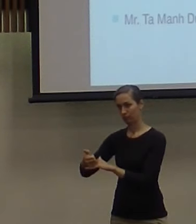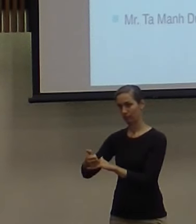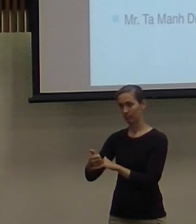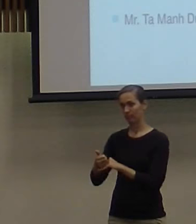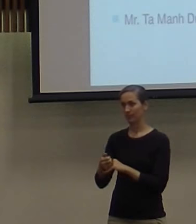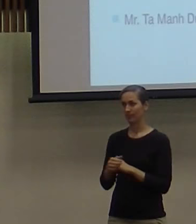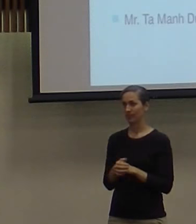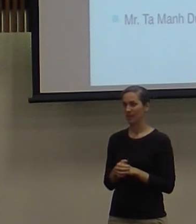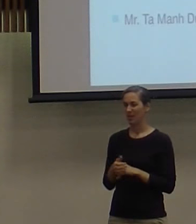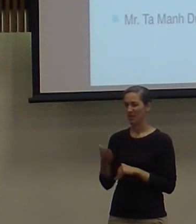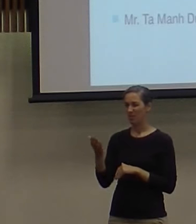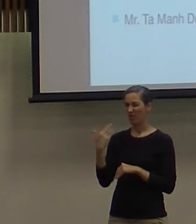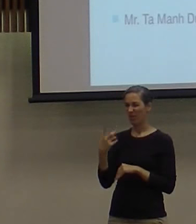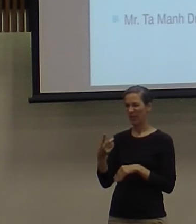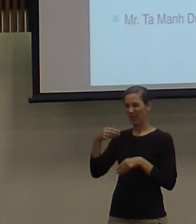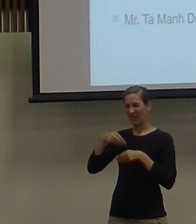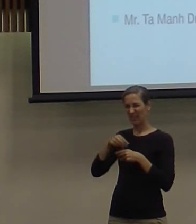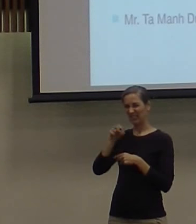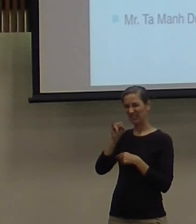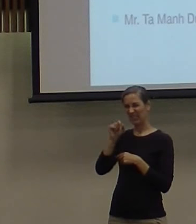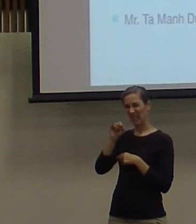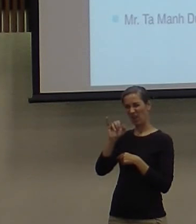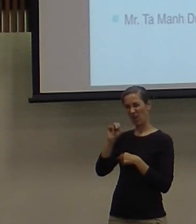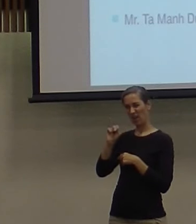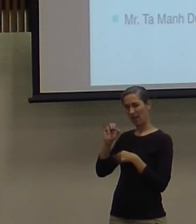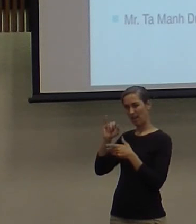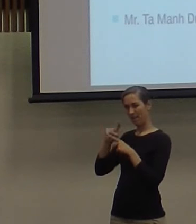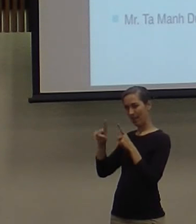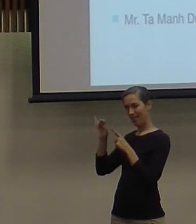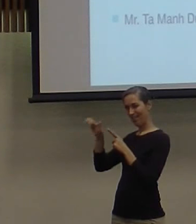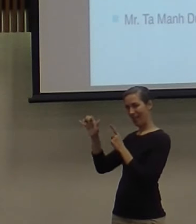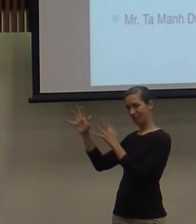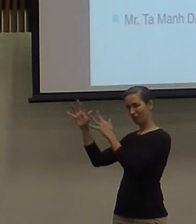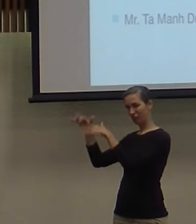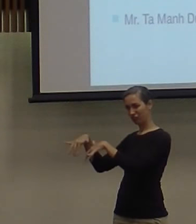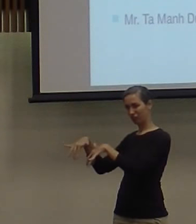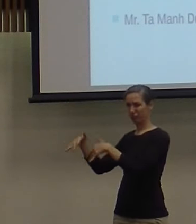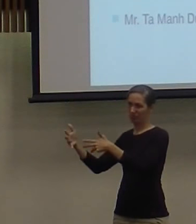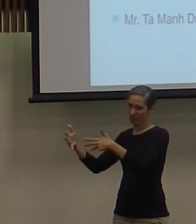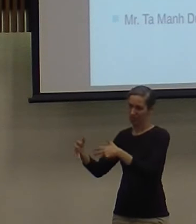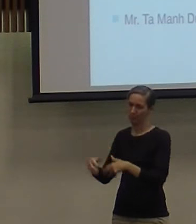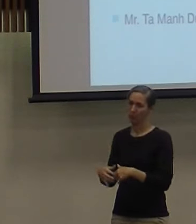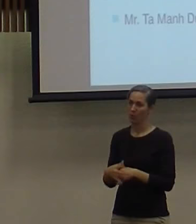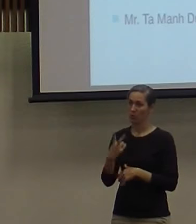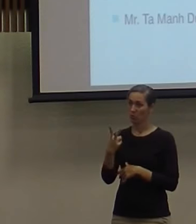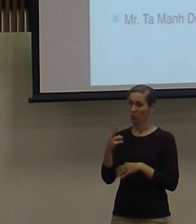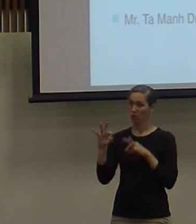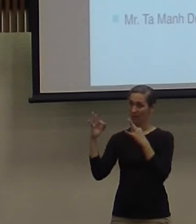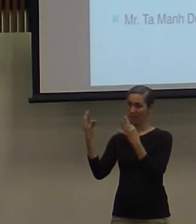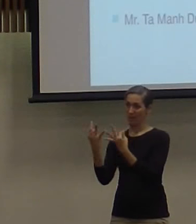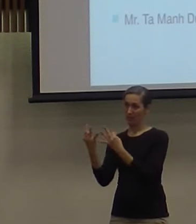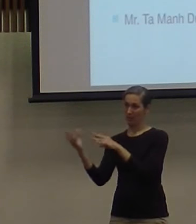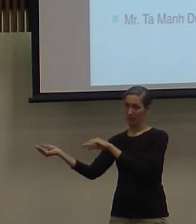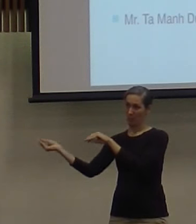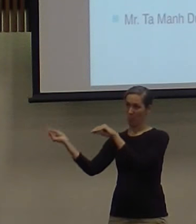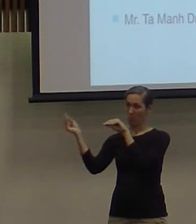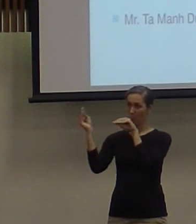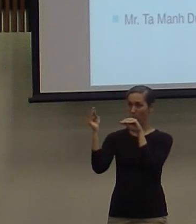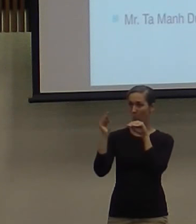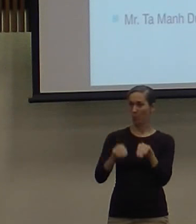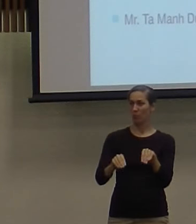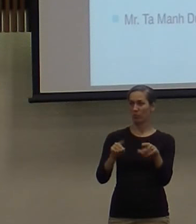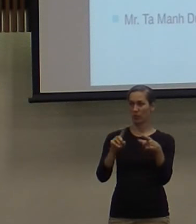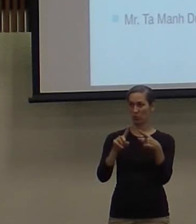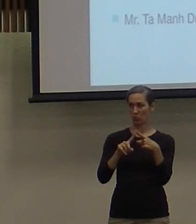Saigon before that, but because of the fall of Saigon, so there were two families moved from Saigon